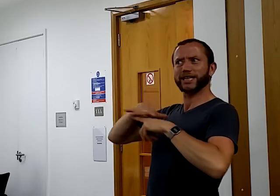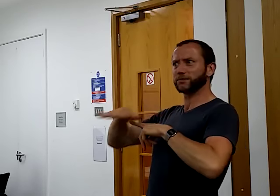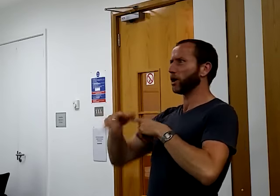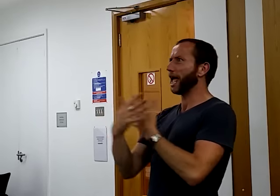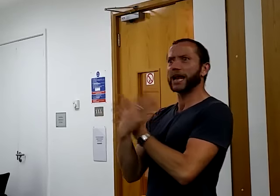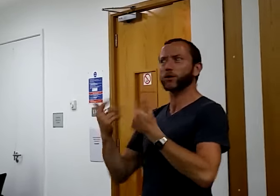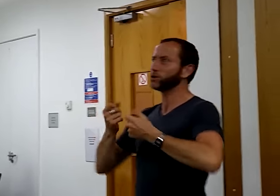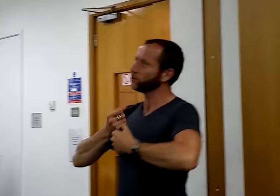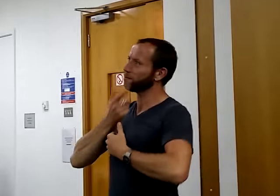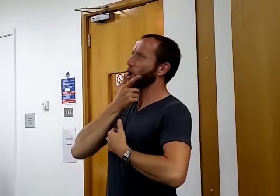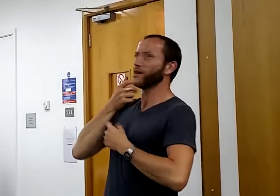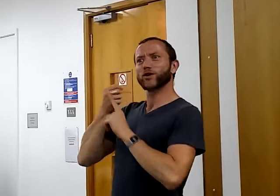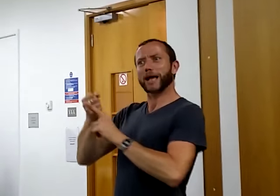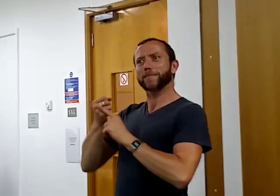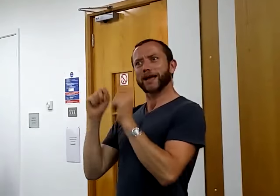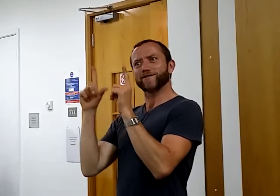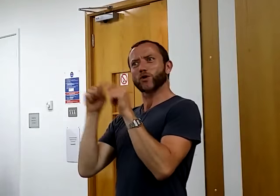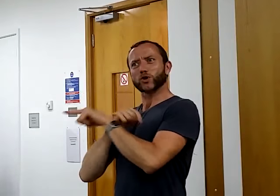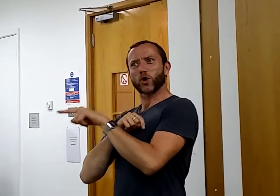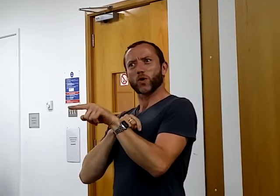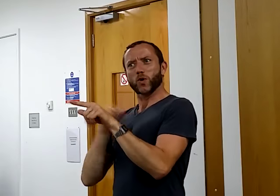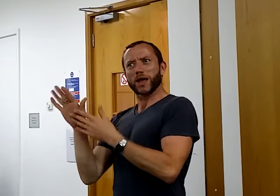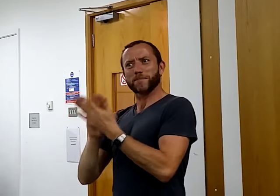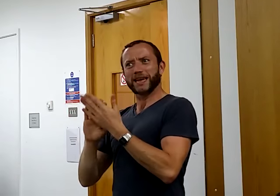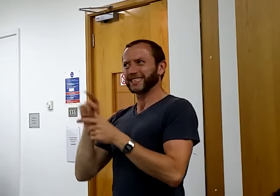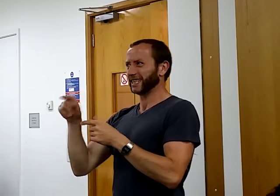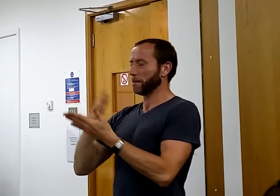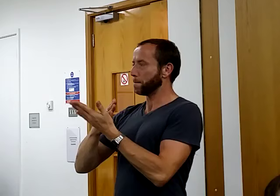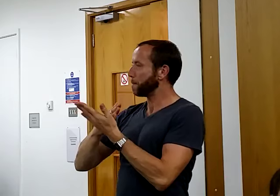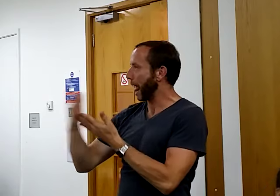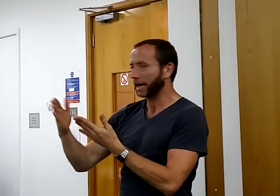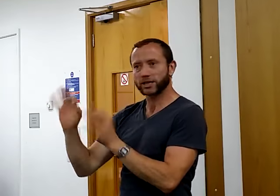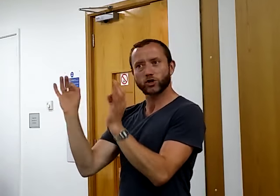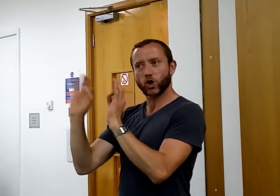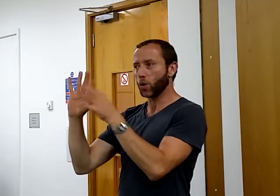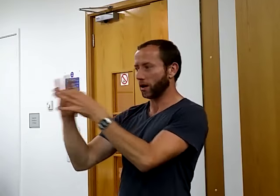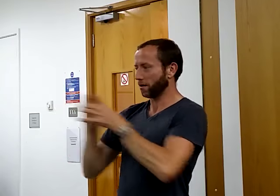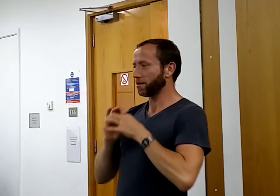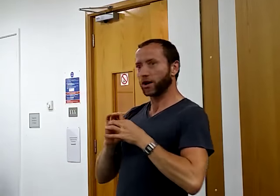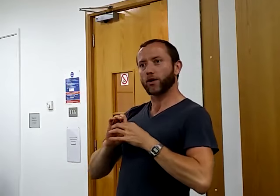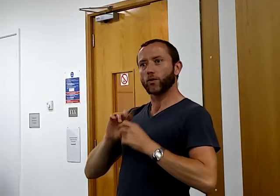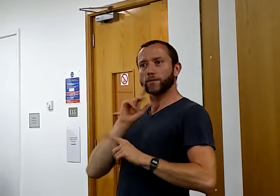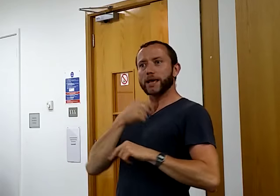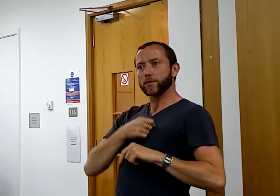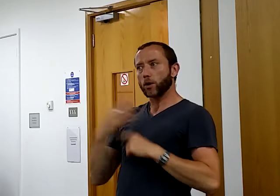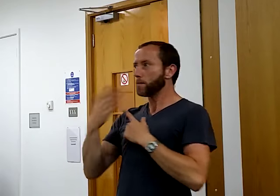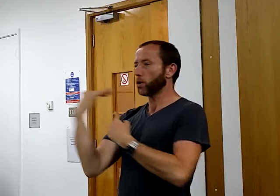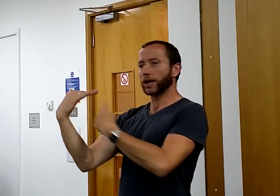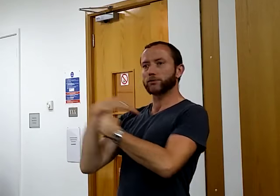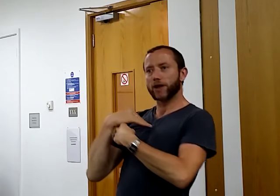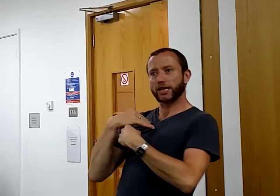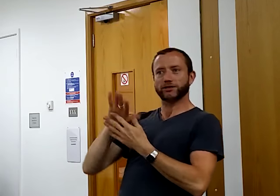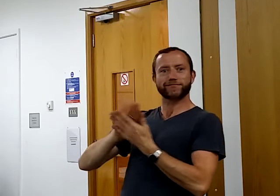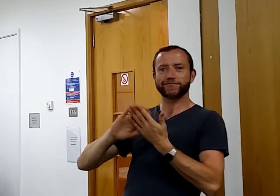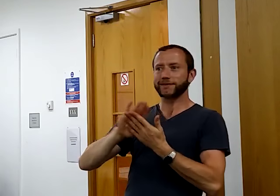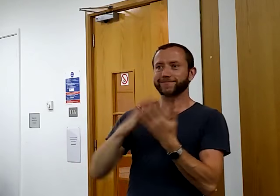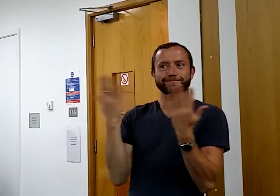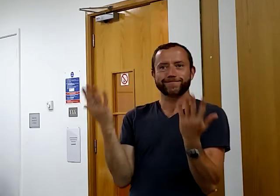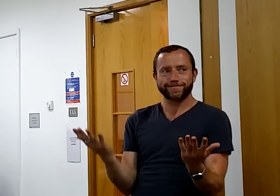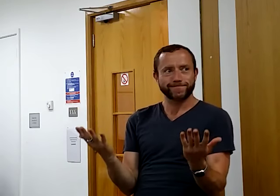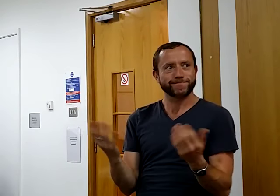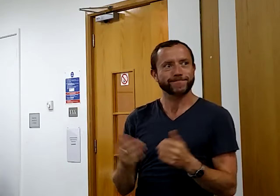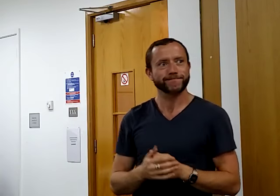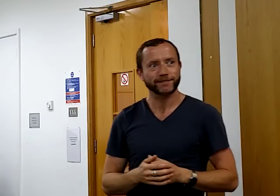smile for the photograph. If you look at the young woman behind him holding the sign saying Owen Smith, the leader of the Labour Party, she doesn't look